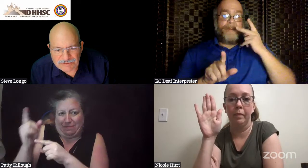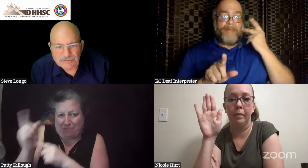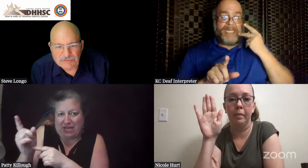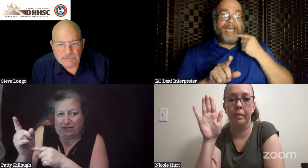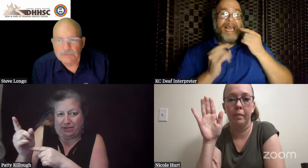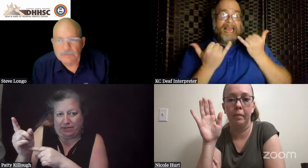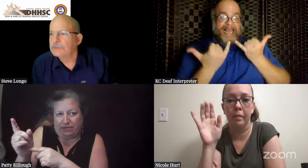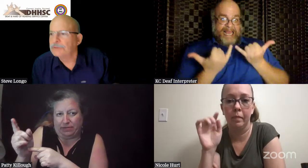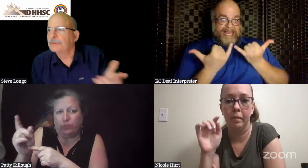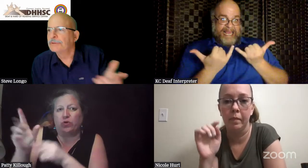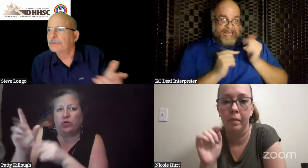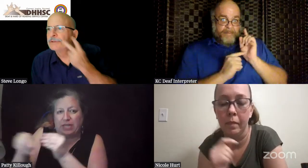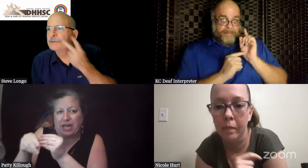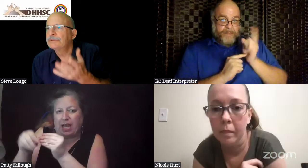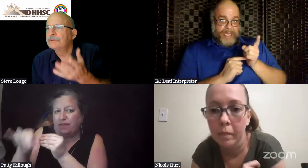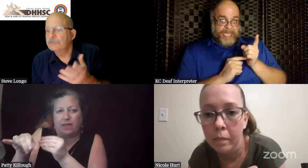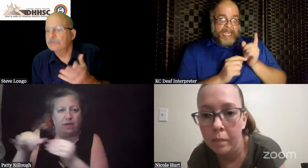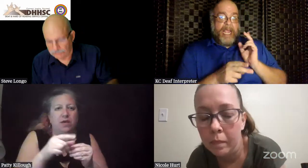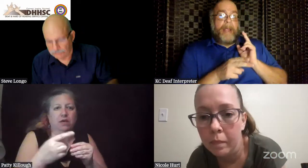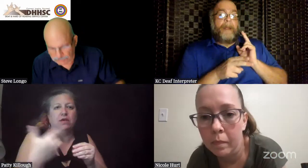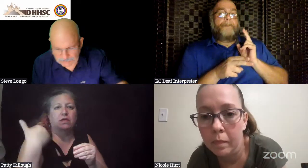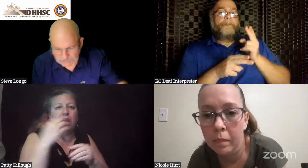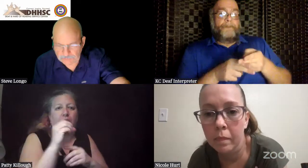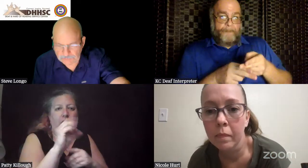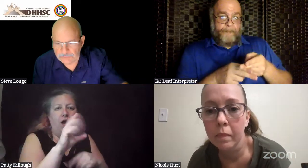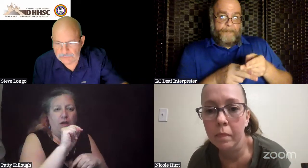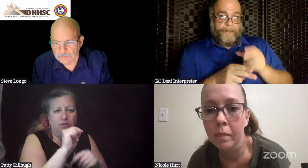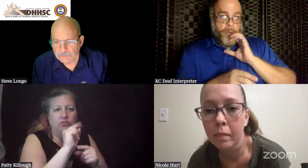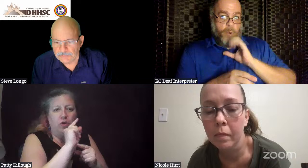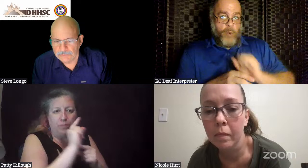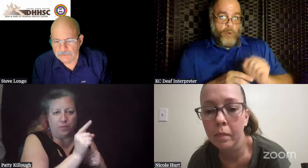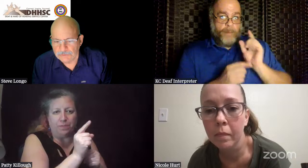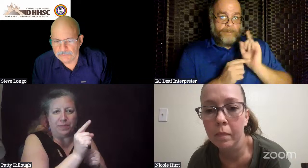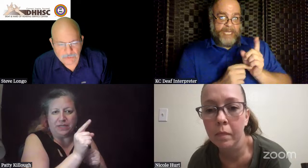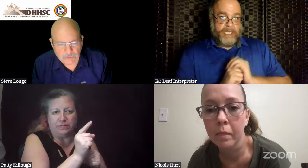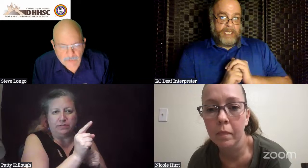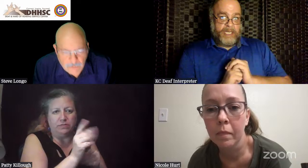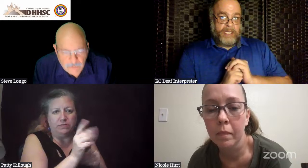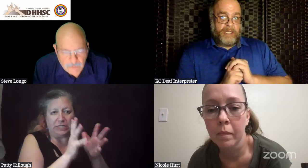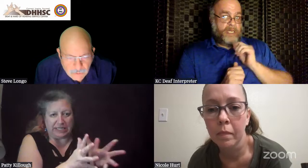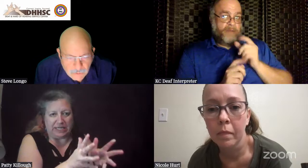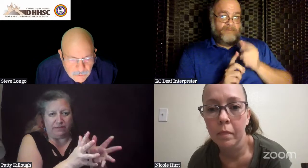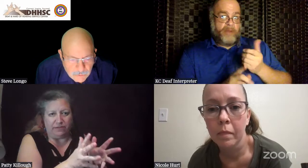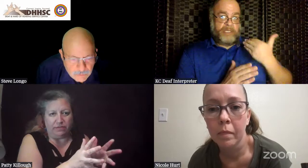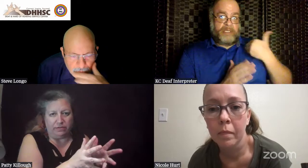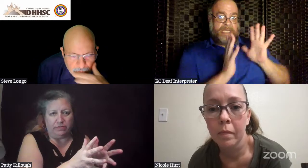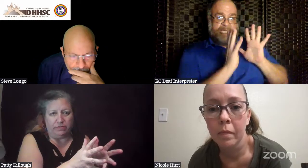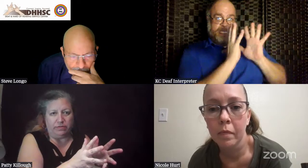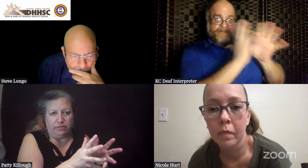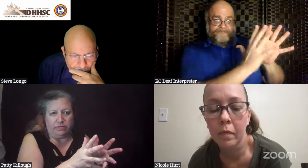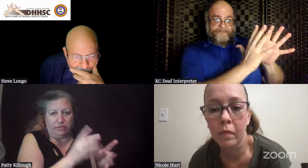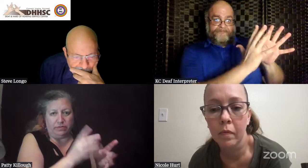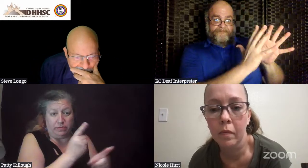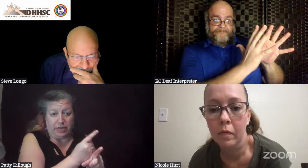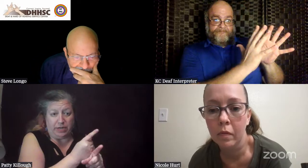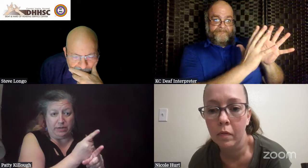Okay, so Patty's saying, so in these minutes, we're going to mention the old